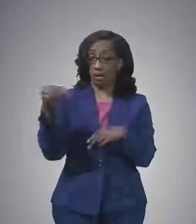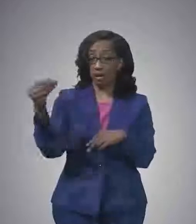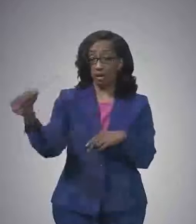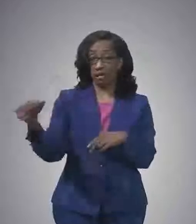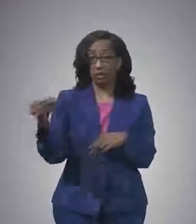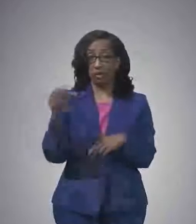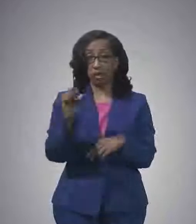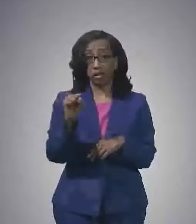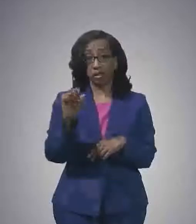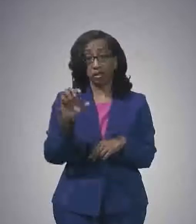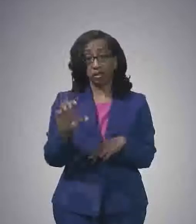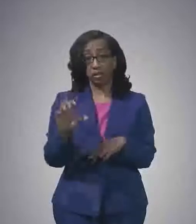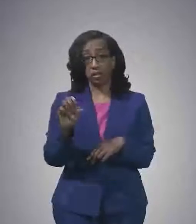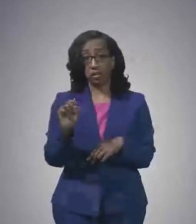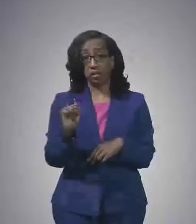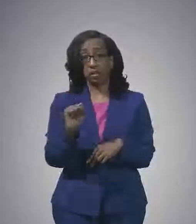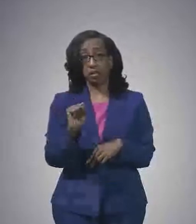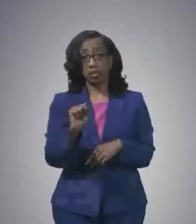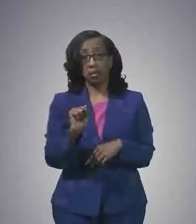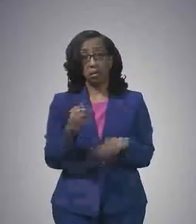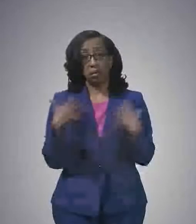Health Department. I know that